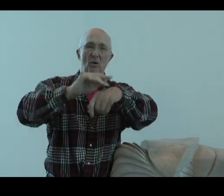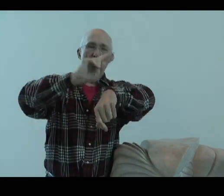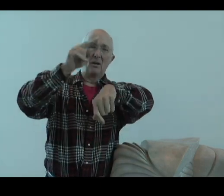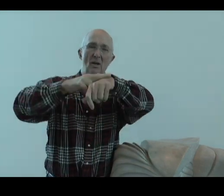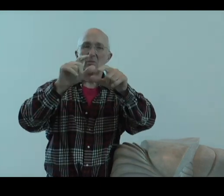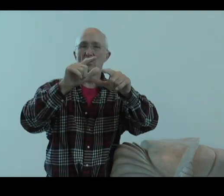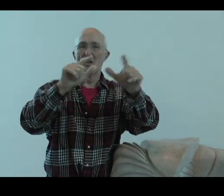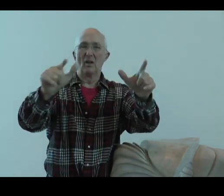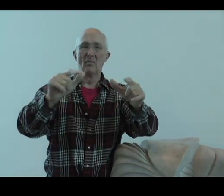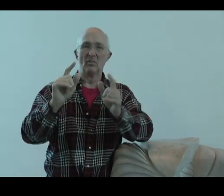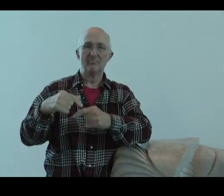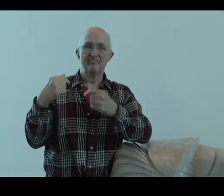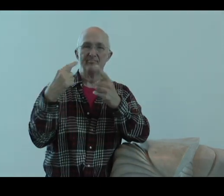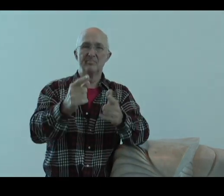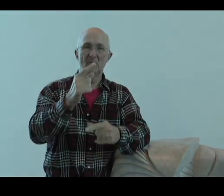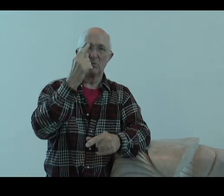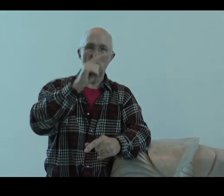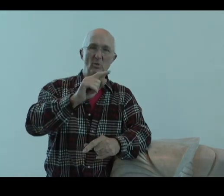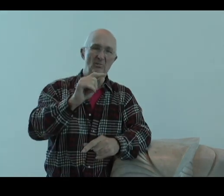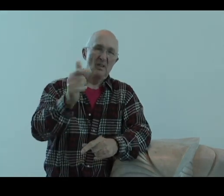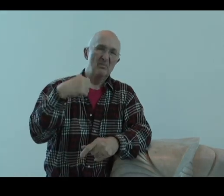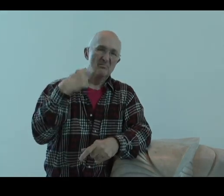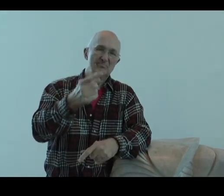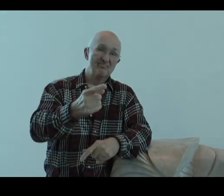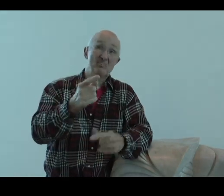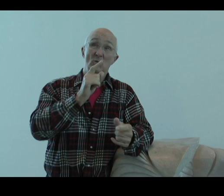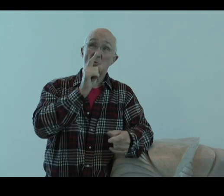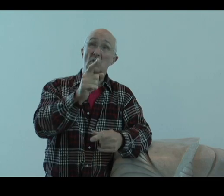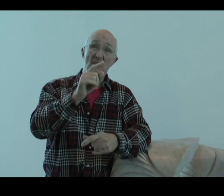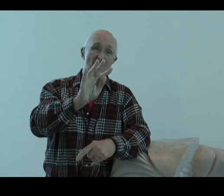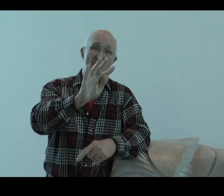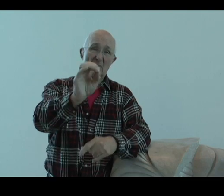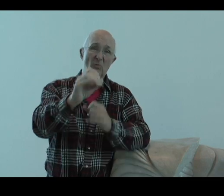a leader at a national level, and has done that ever since, really,